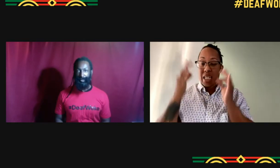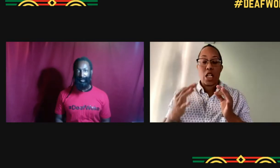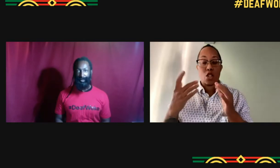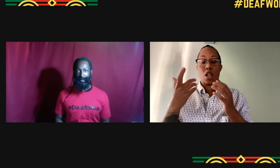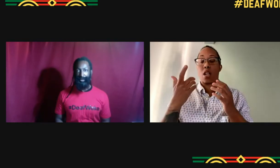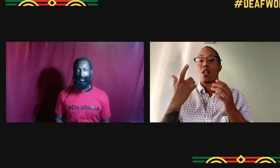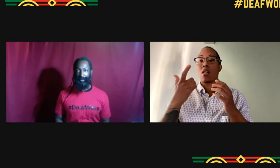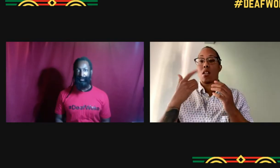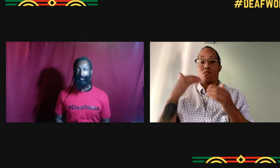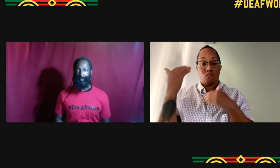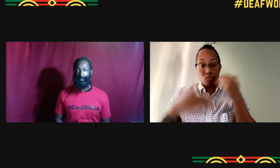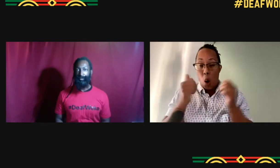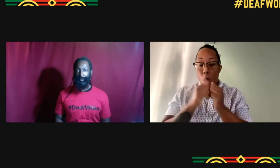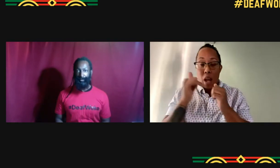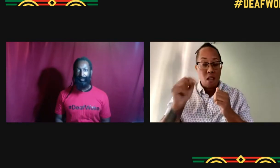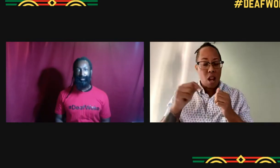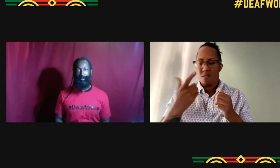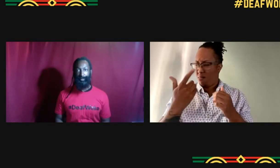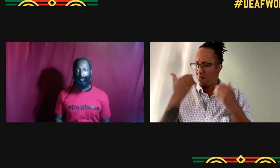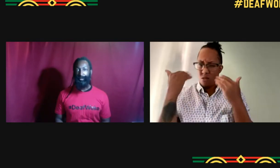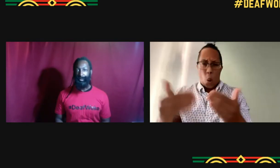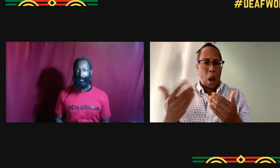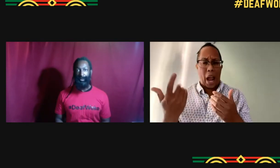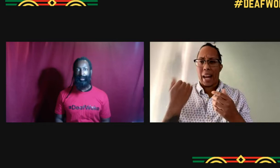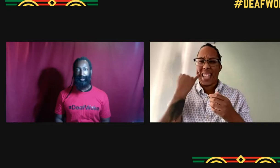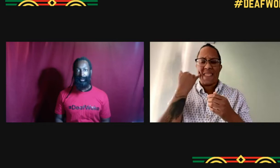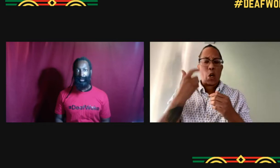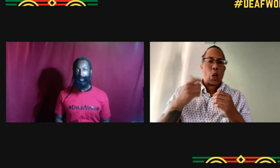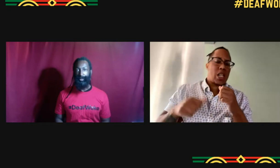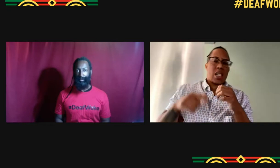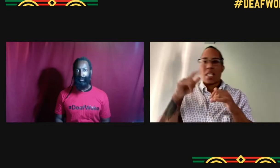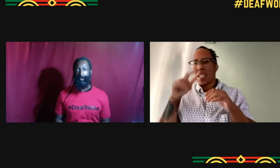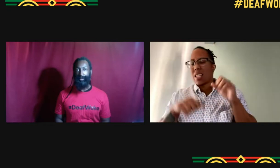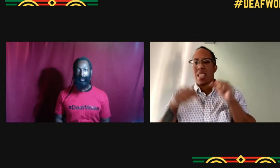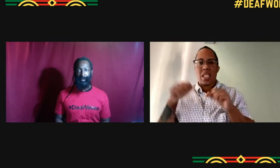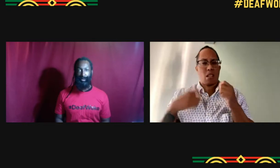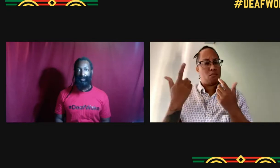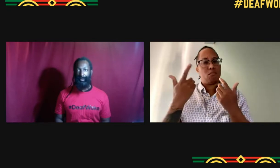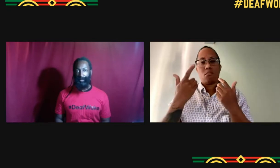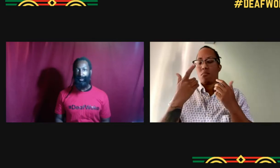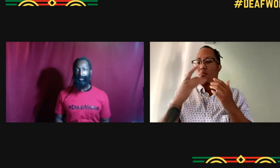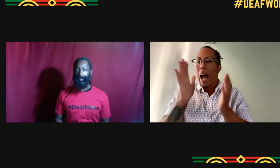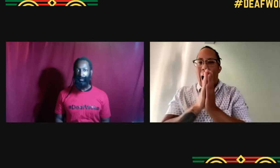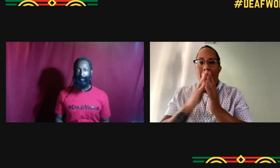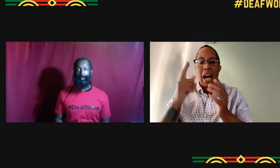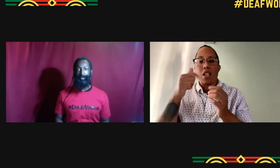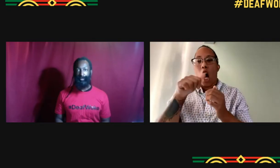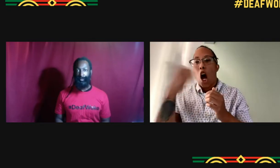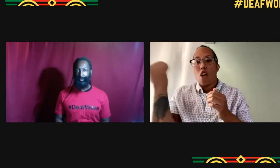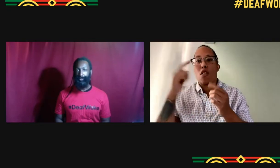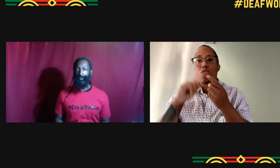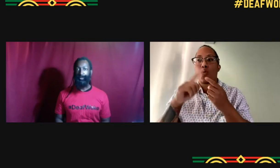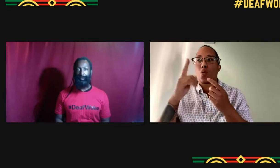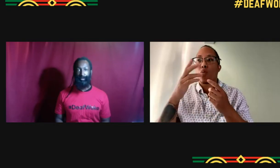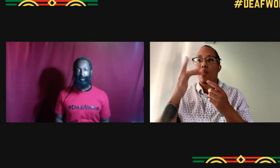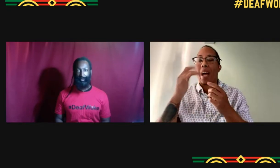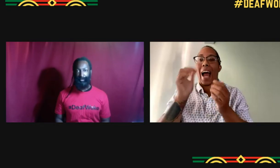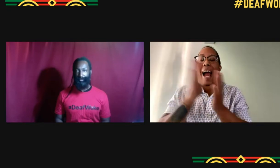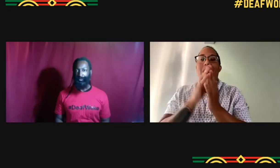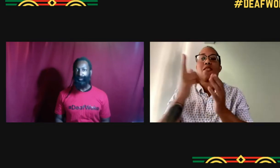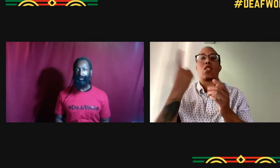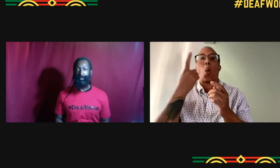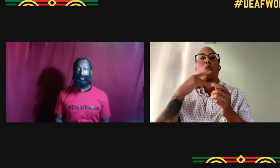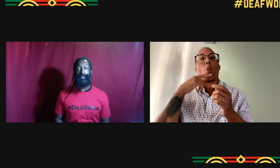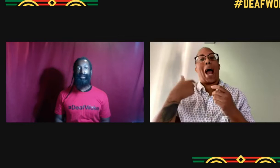Because once you make this decision and you move with it, go ahead. Absolutely. If you're still hesitant,